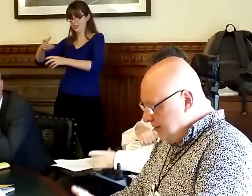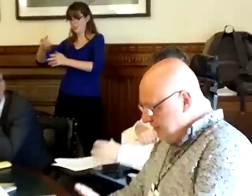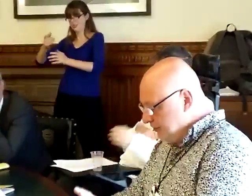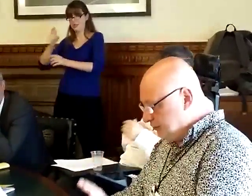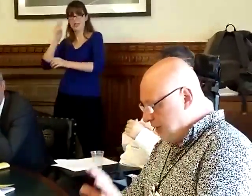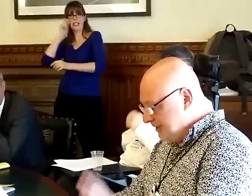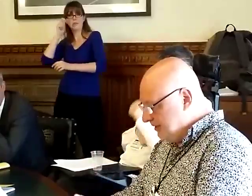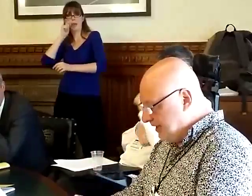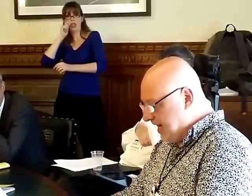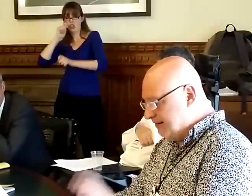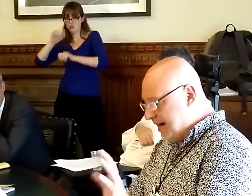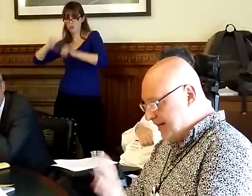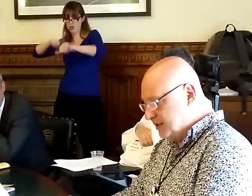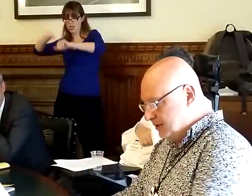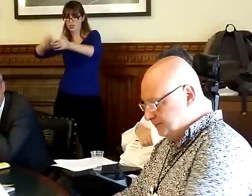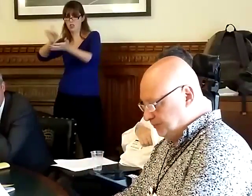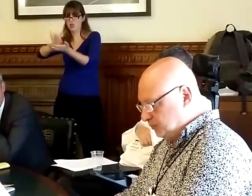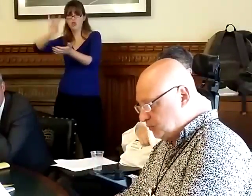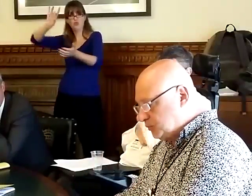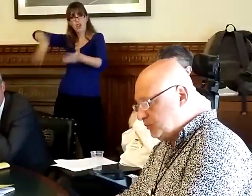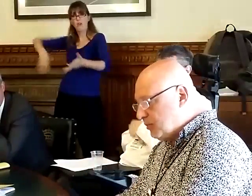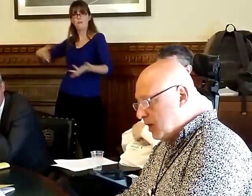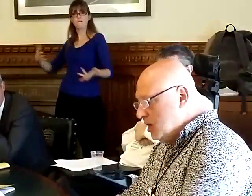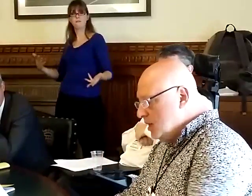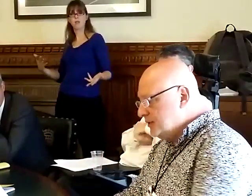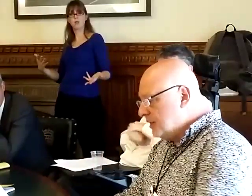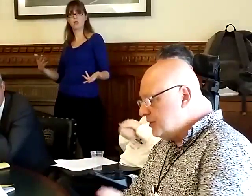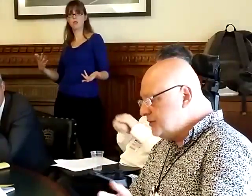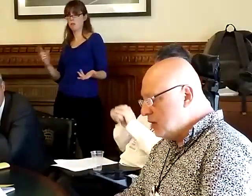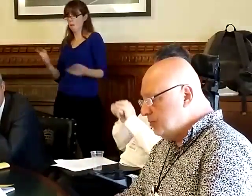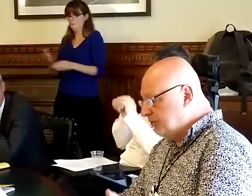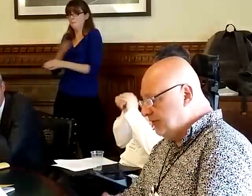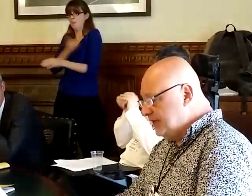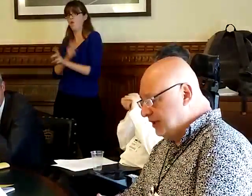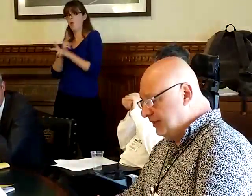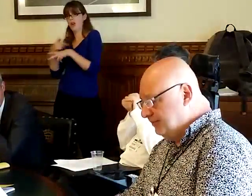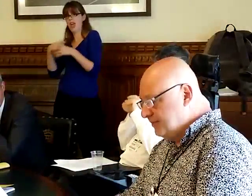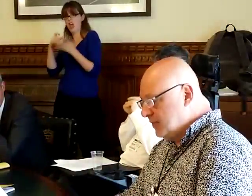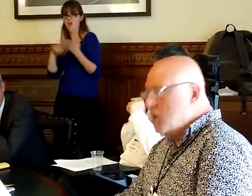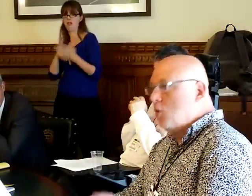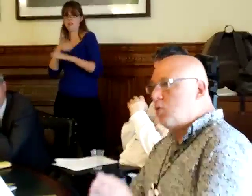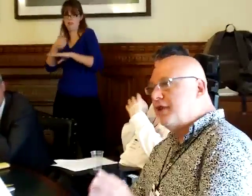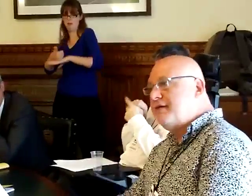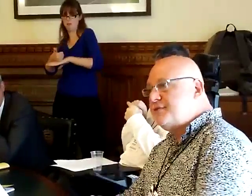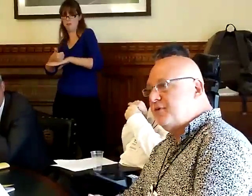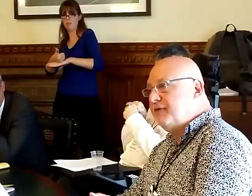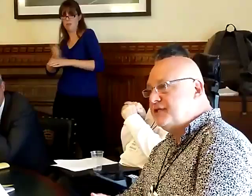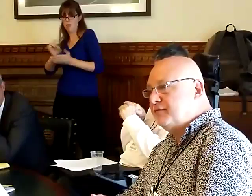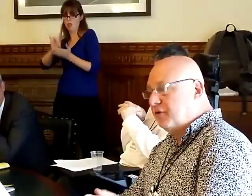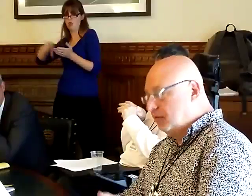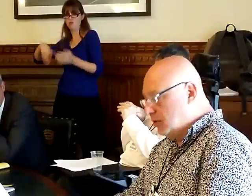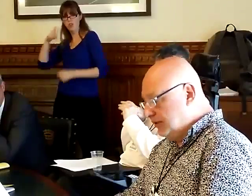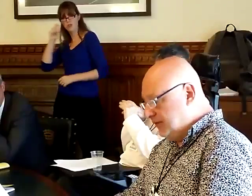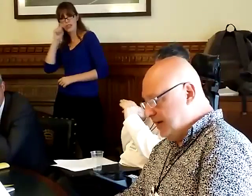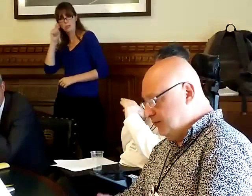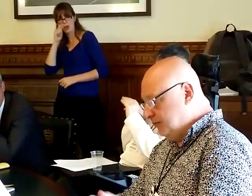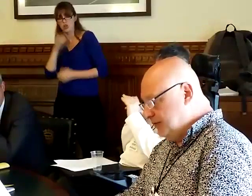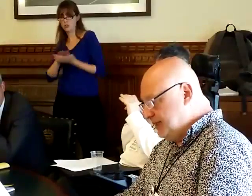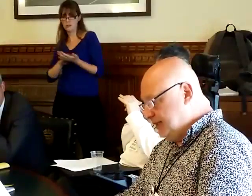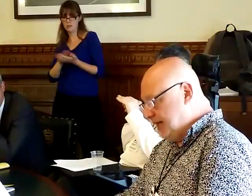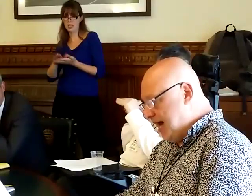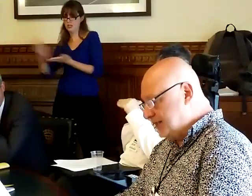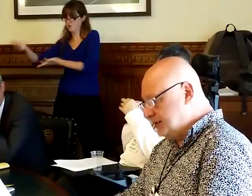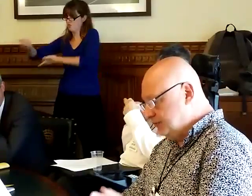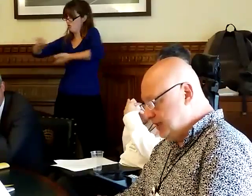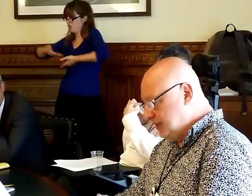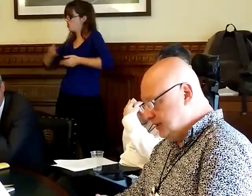Act, and it's enshrined in the Care Act. So there's no provision. What there is provision for, and what we found